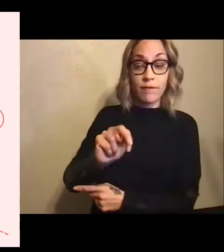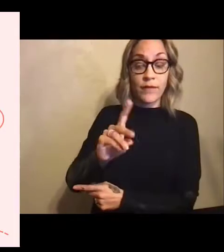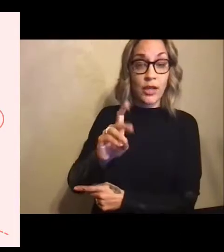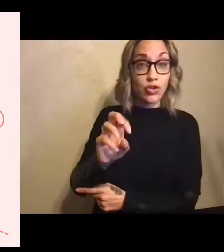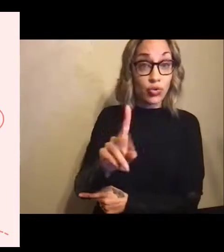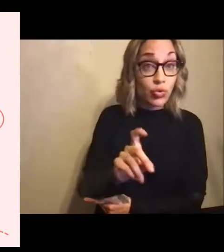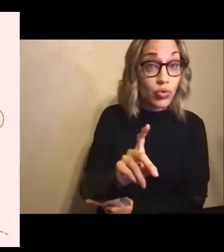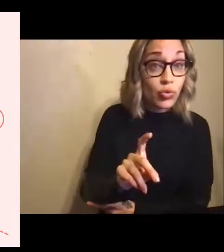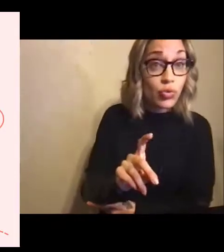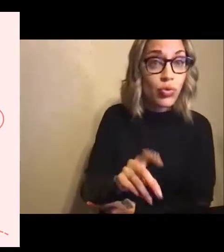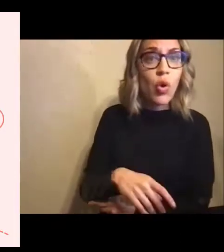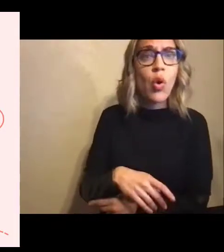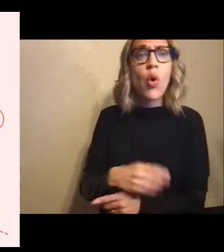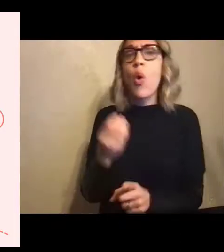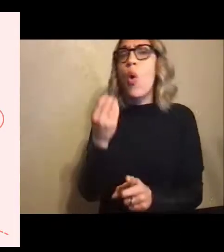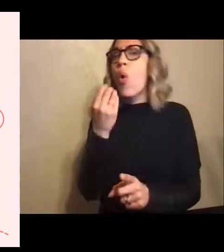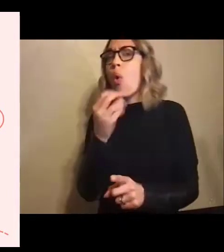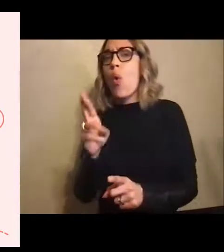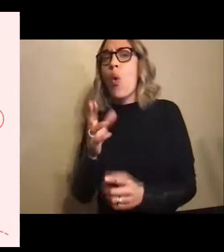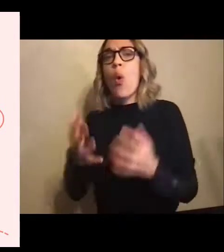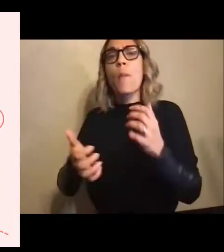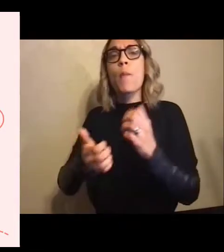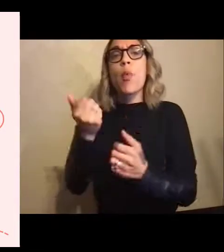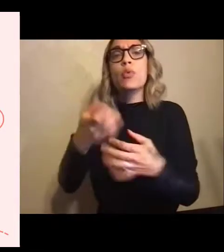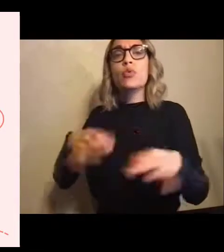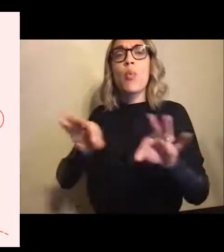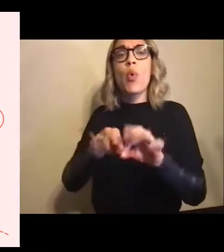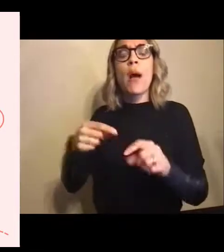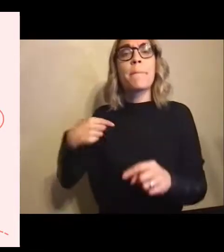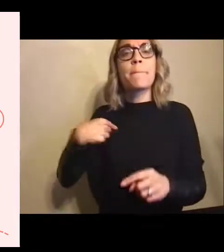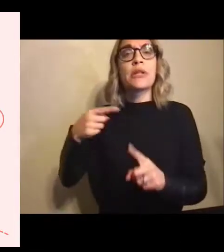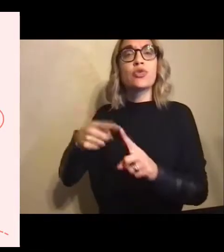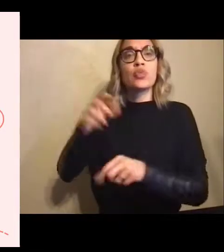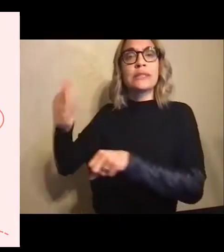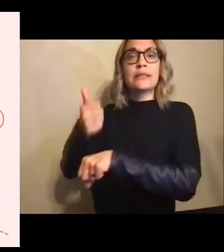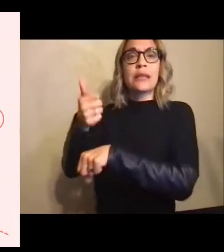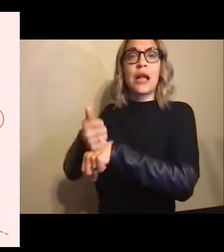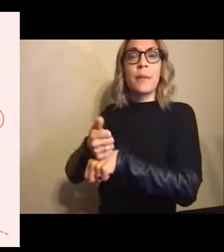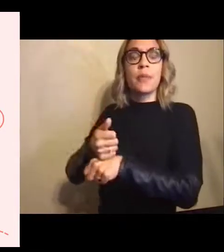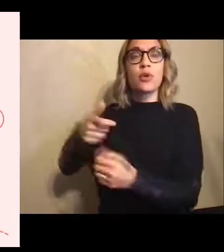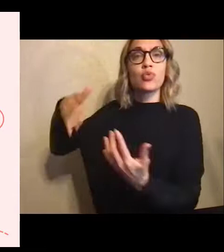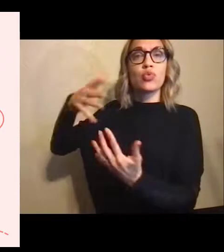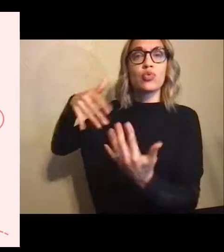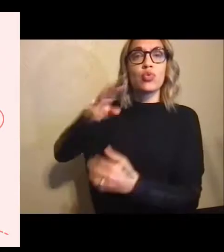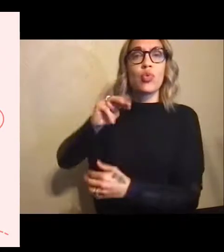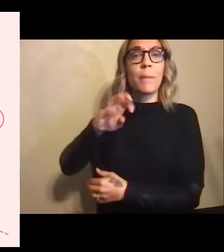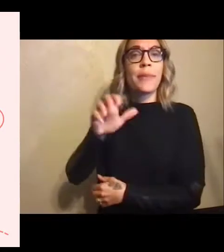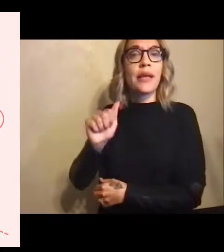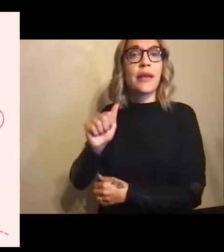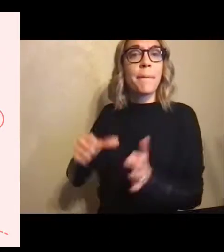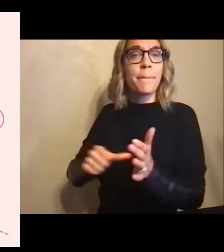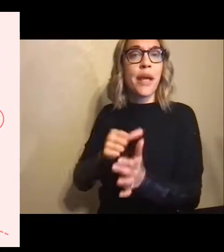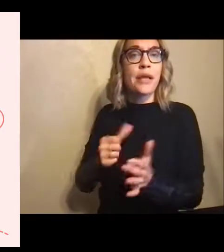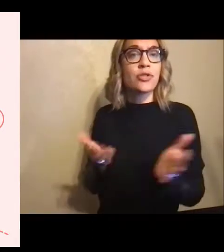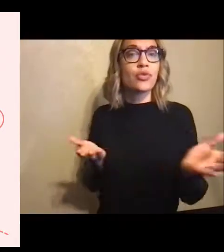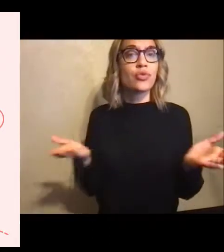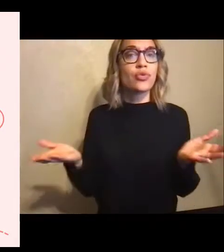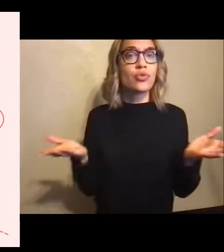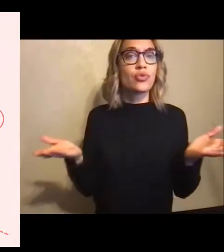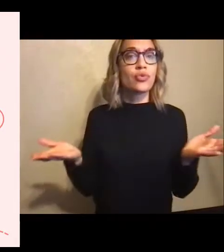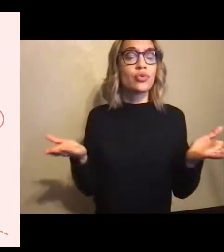Then you have to think about what's going to be the most important, the highest priority. Is it going to be to meet